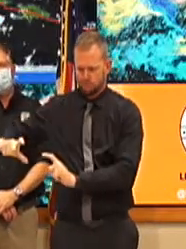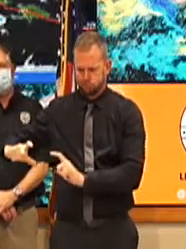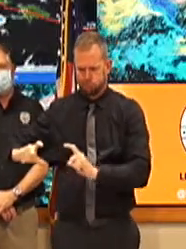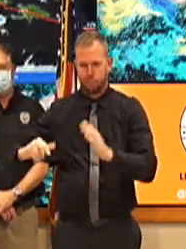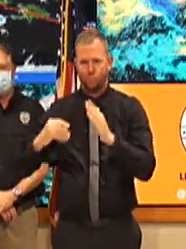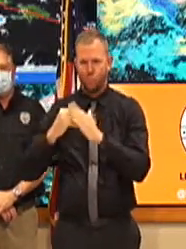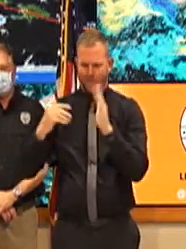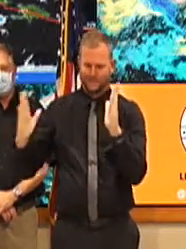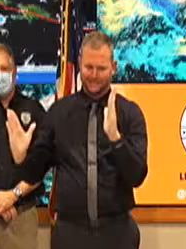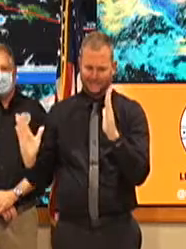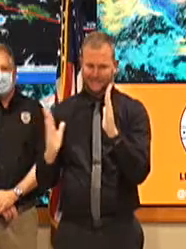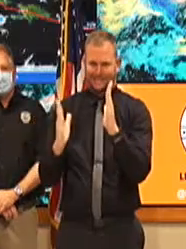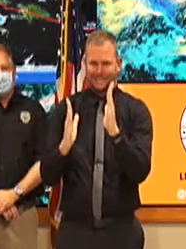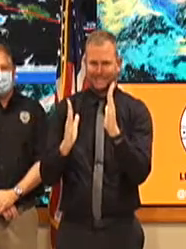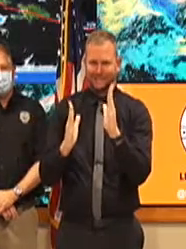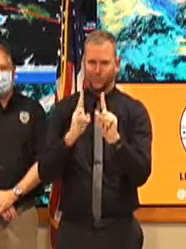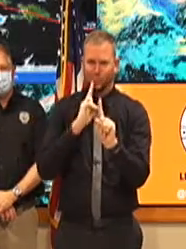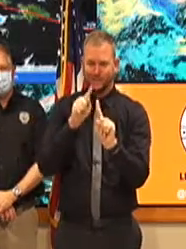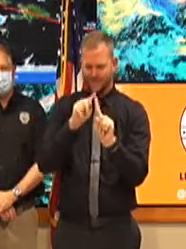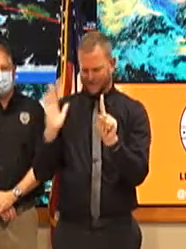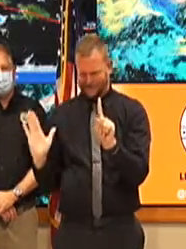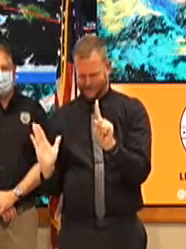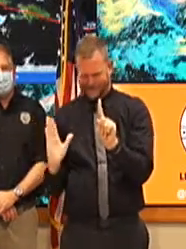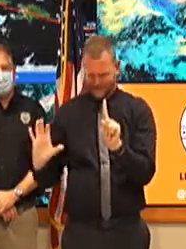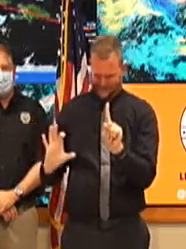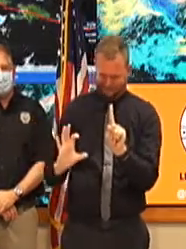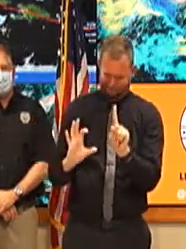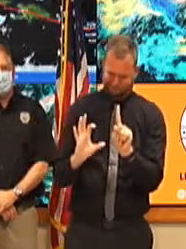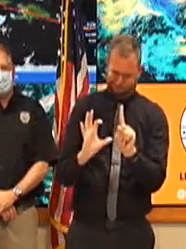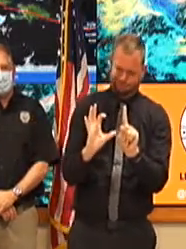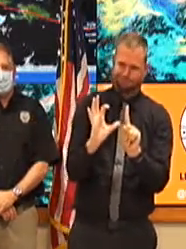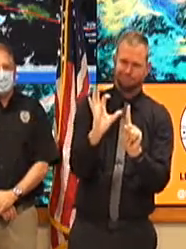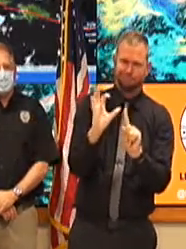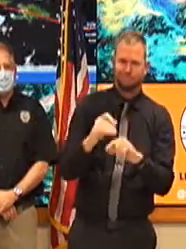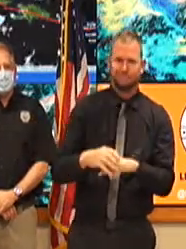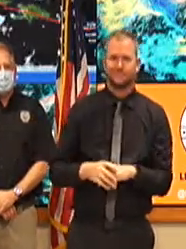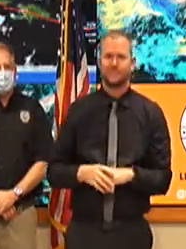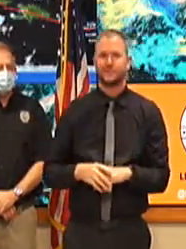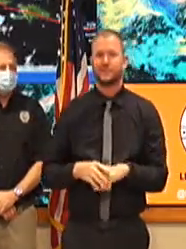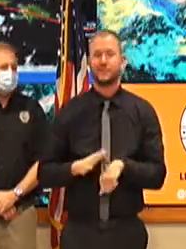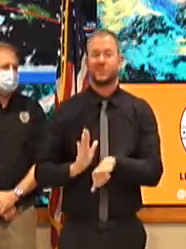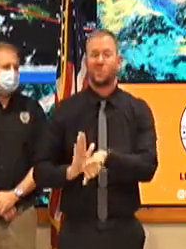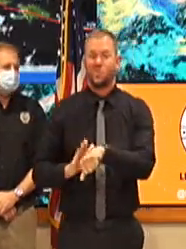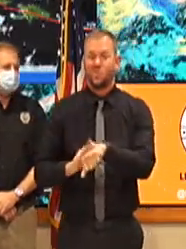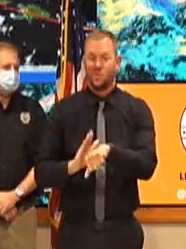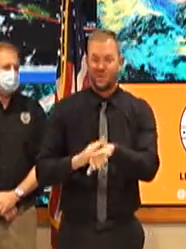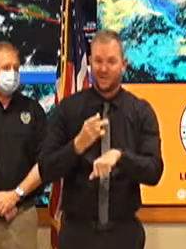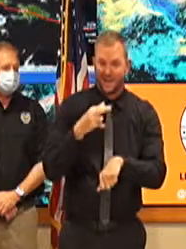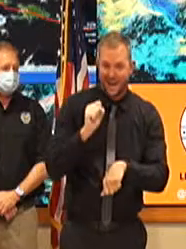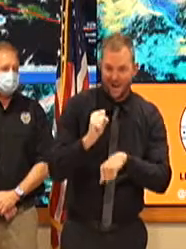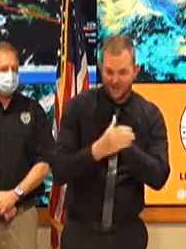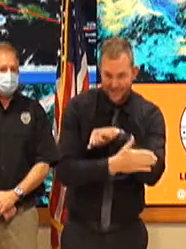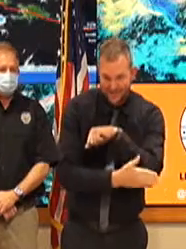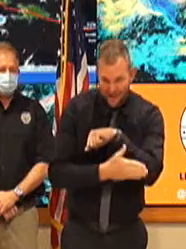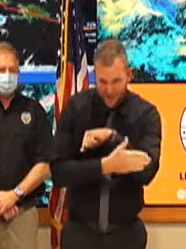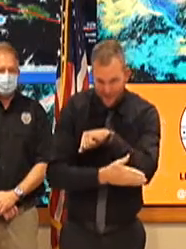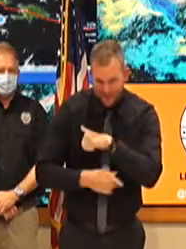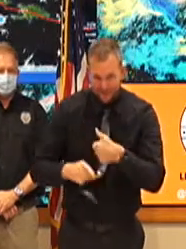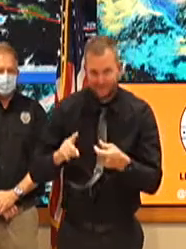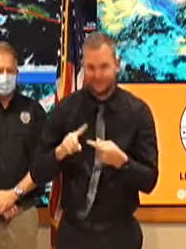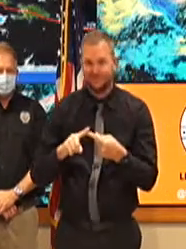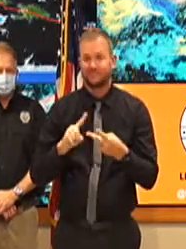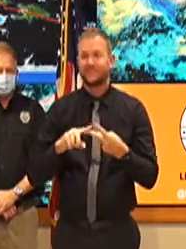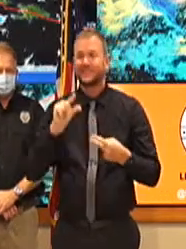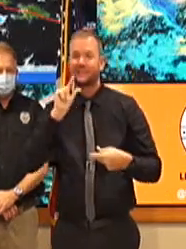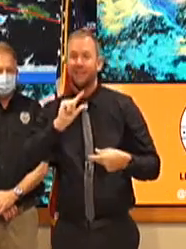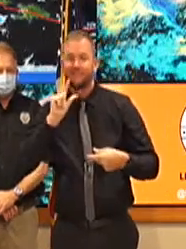have been issued from the west end of Galveston, including Harris County. Let me make this as clear as possible. All of us